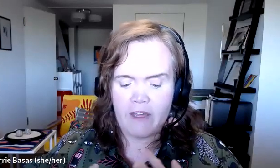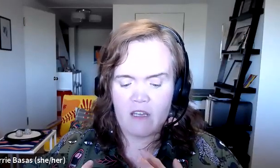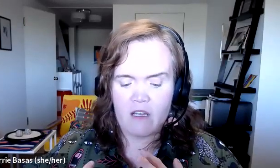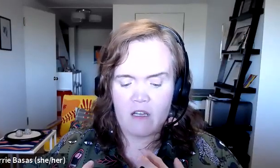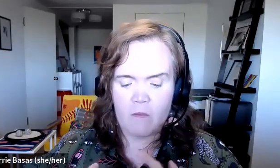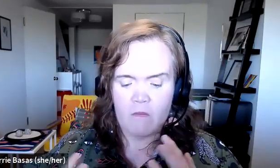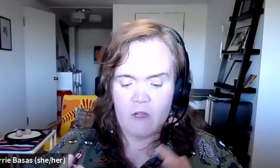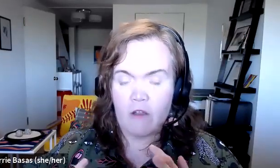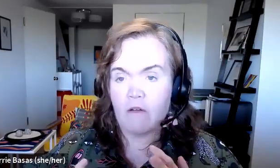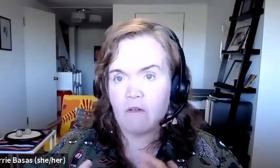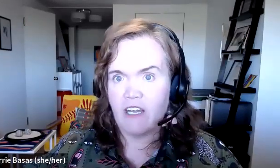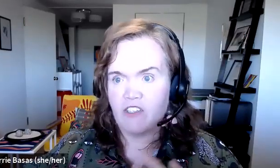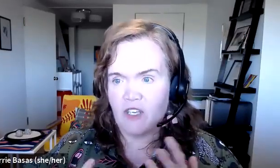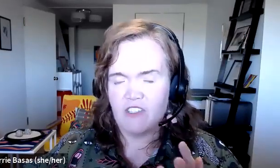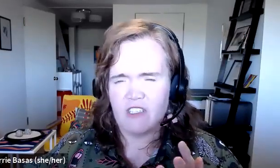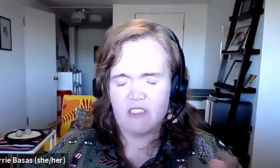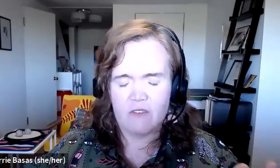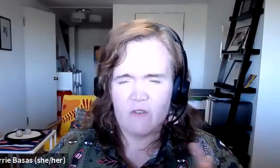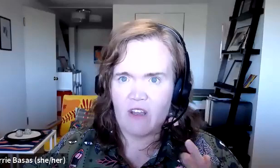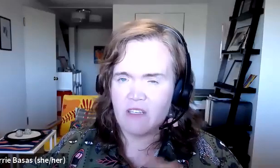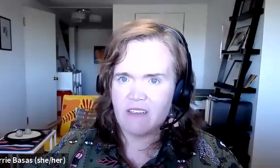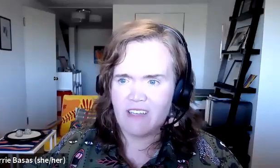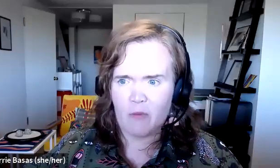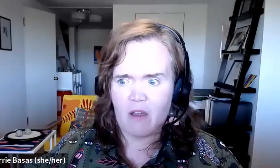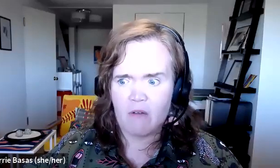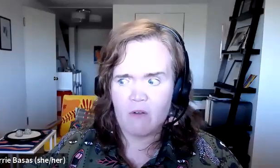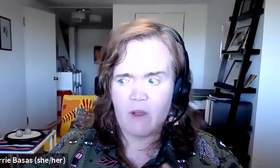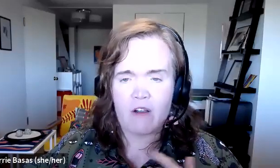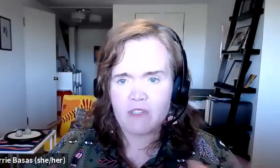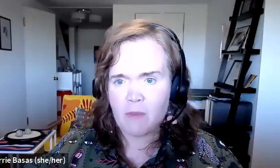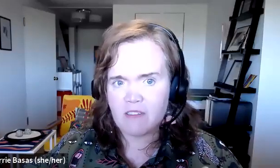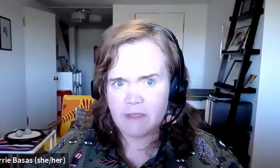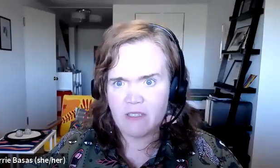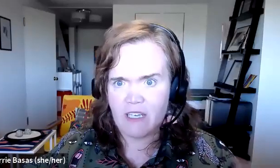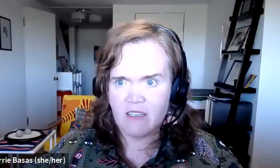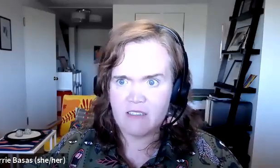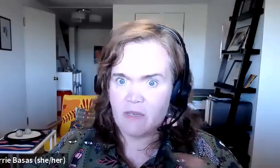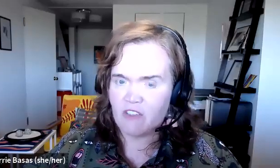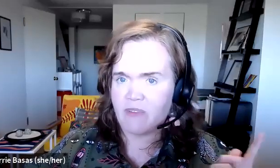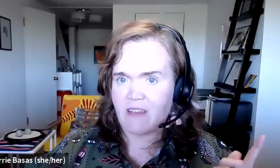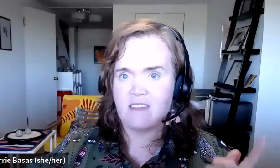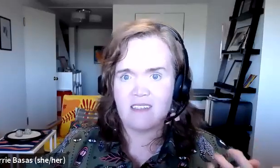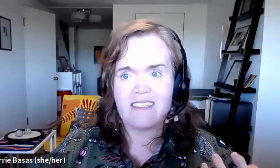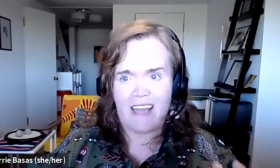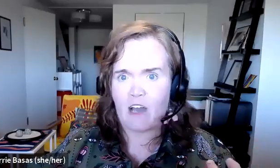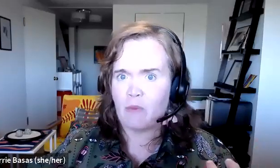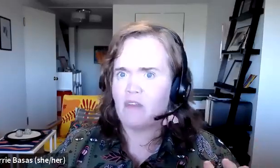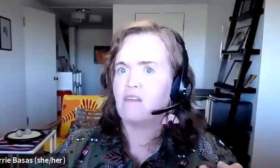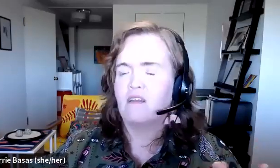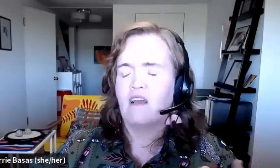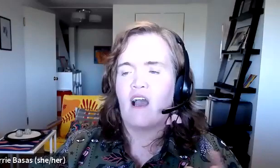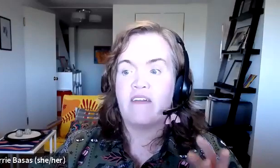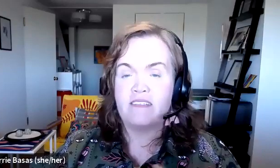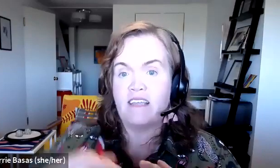I think, in education, we all need to think about what our responsibility is and making sure that doesn't